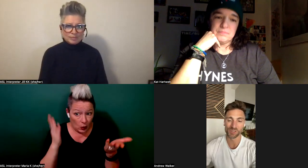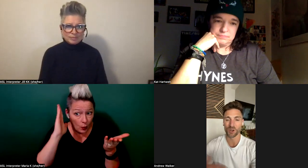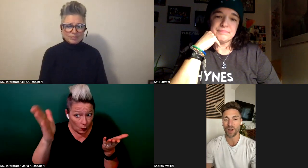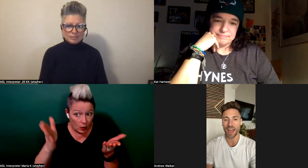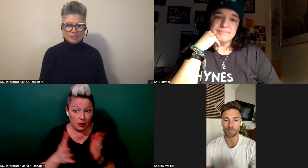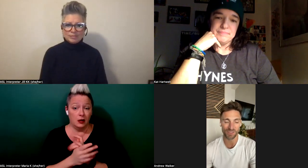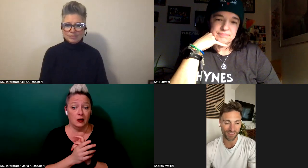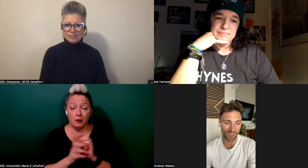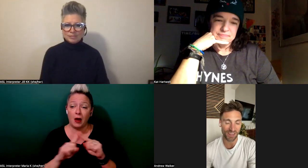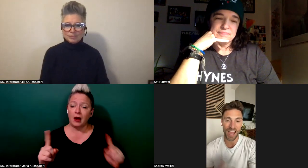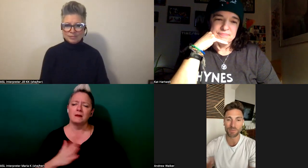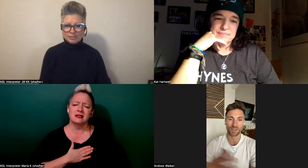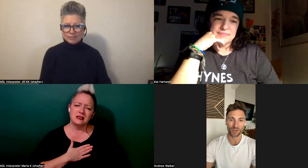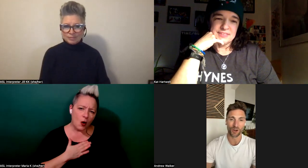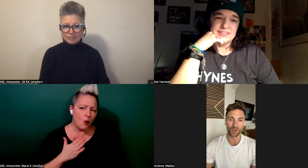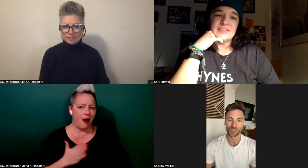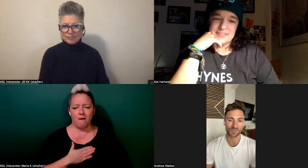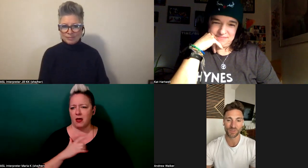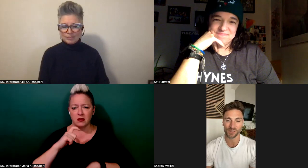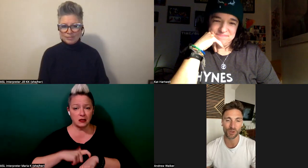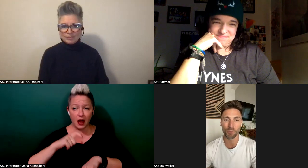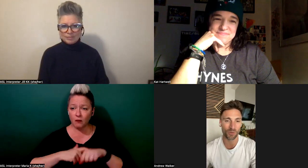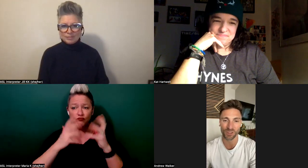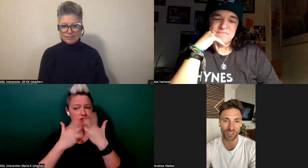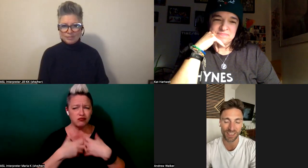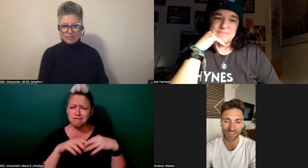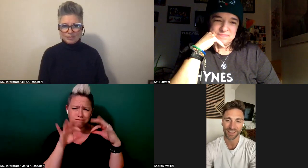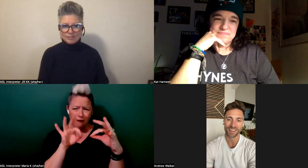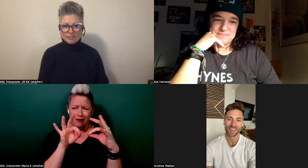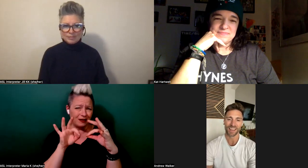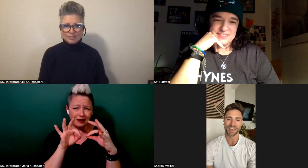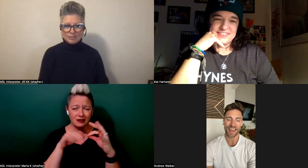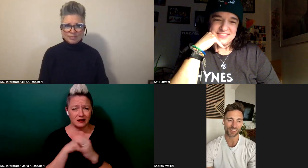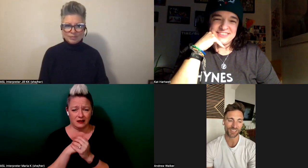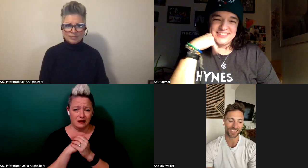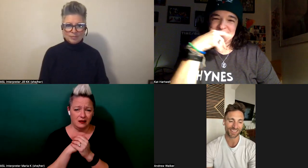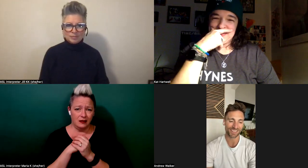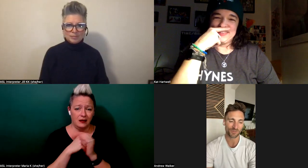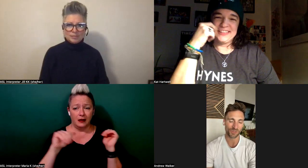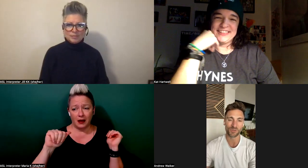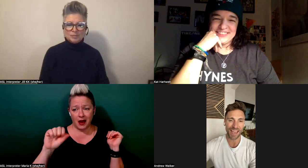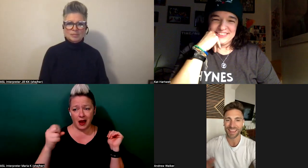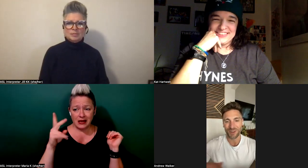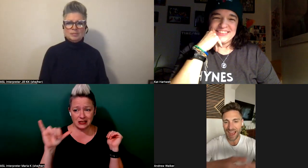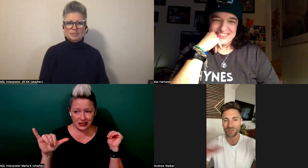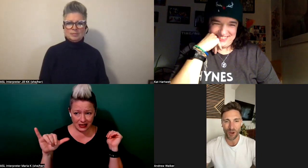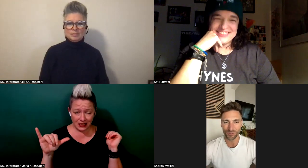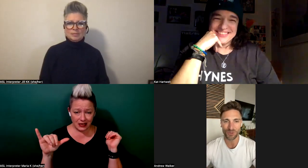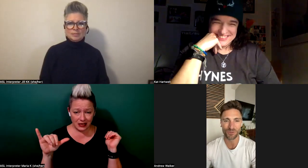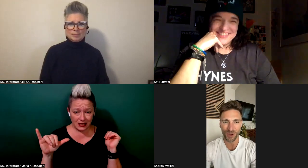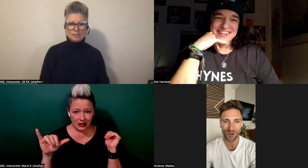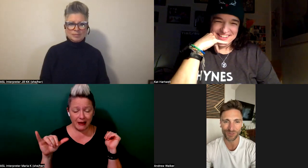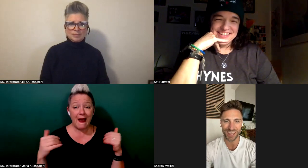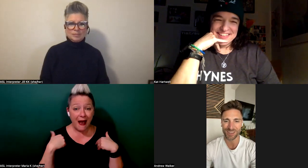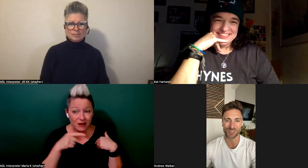But I'm so happy that the timing of it all just fit so perfectly, and Ashley, with you, having all